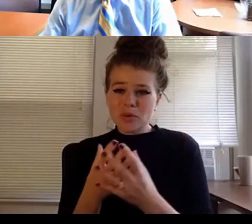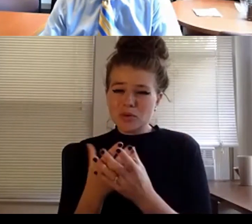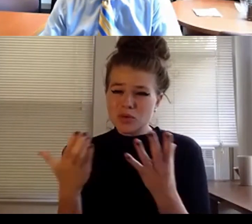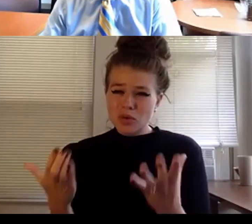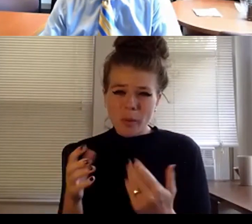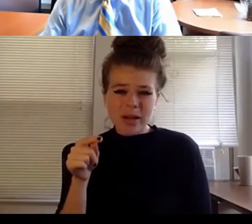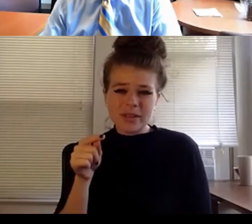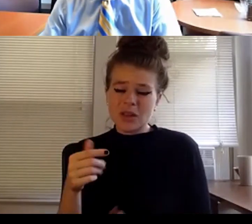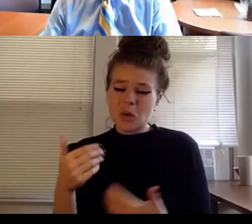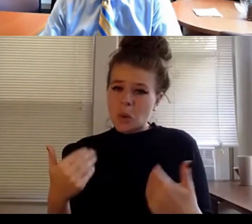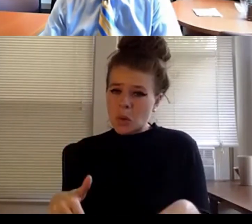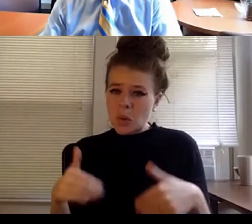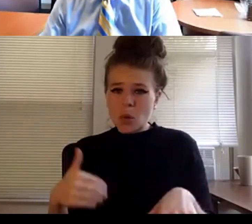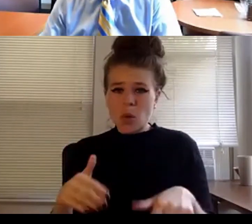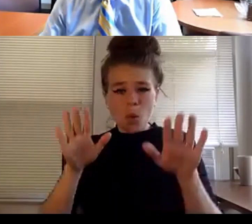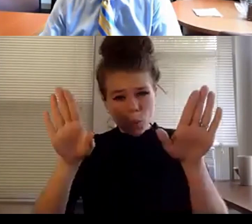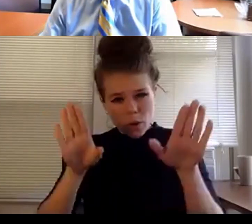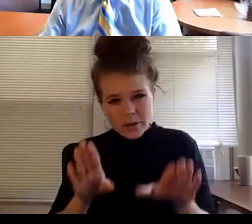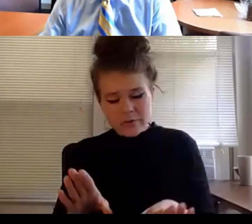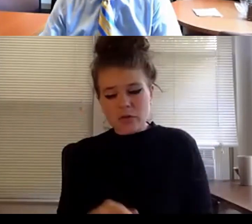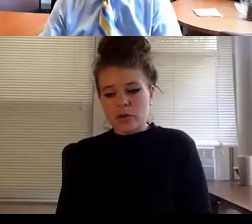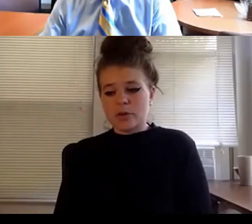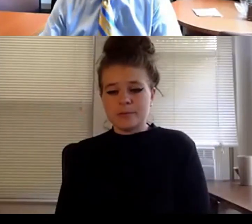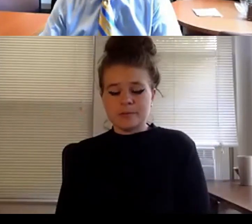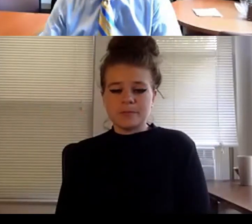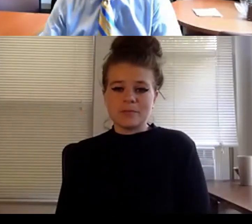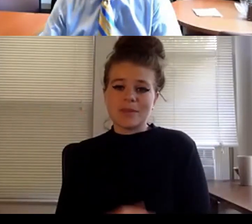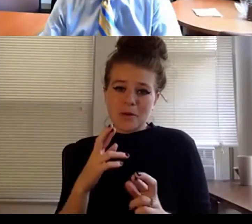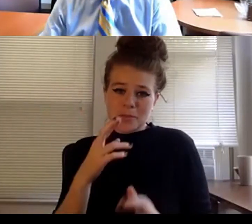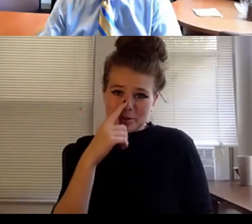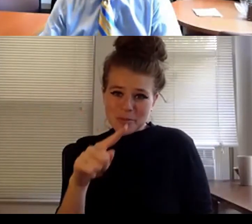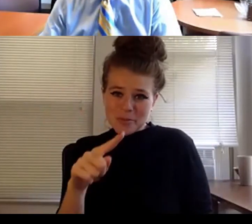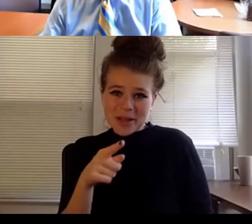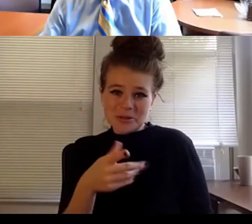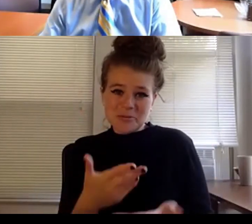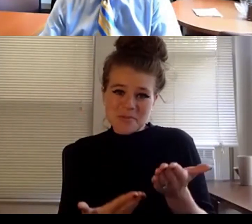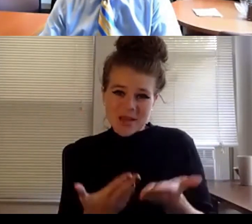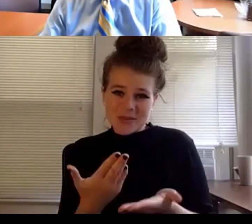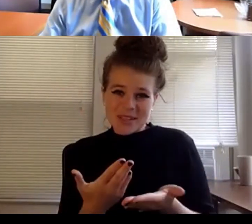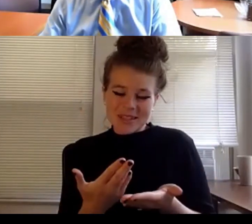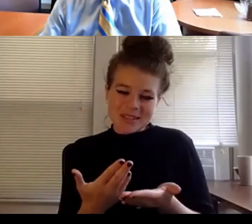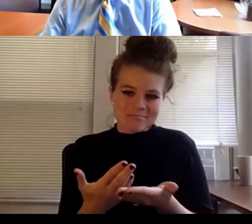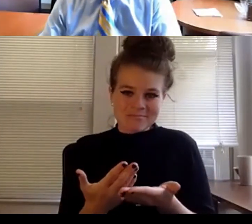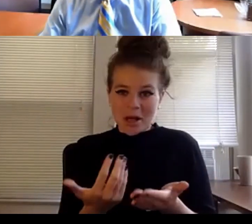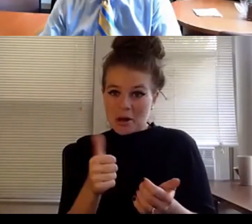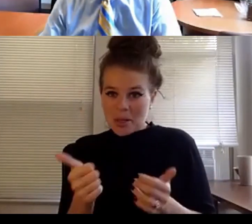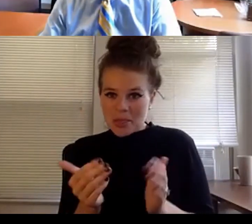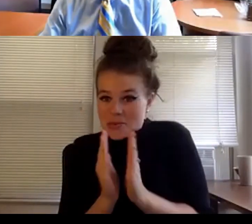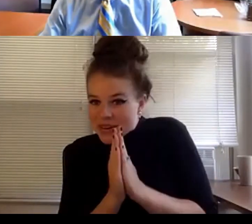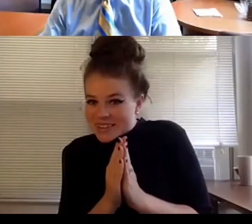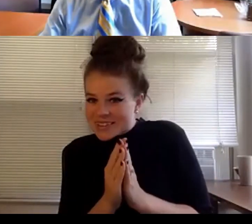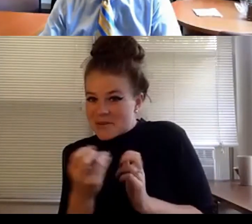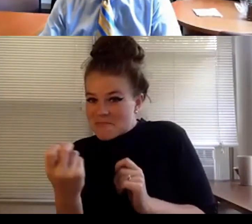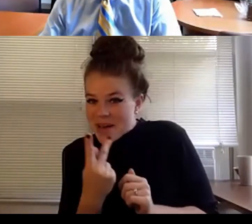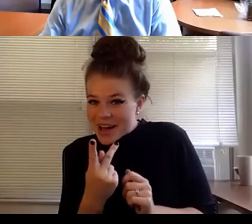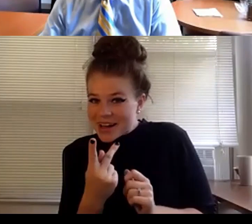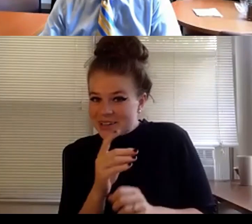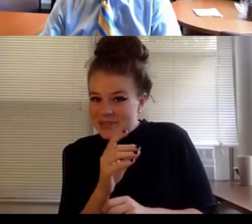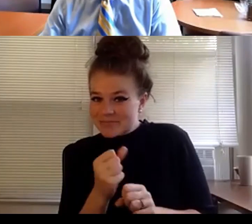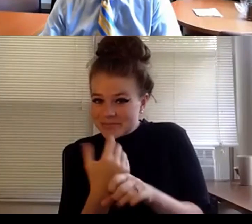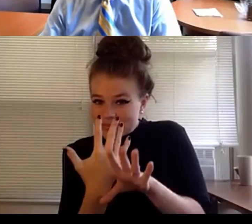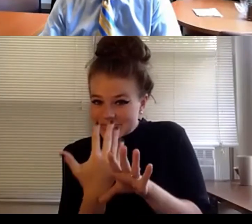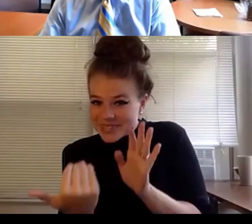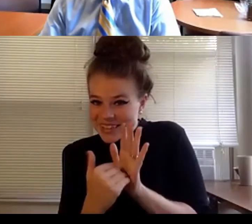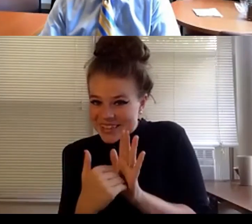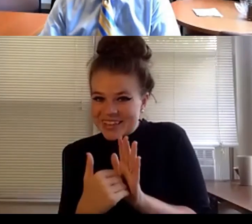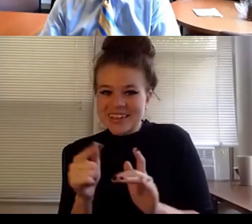was absolutely wonderful. And I hope you don't mind, you may get another request to come back, because this is